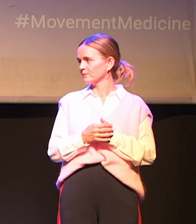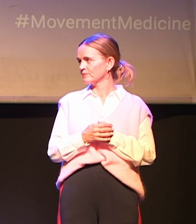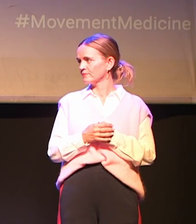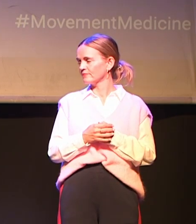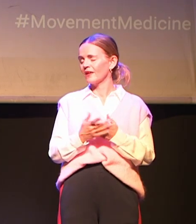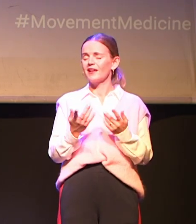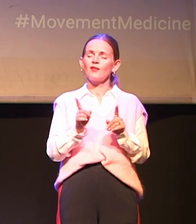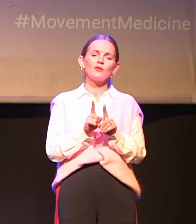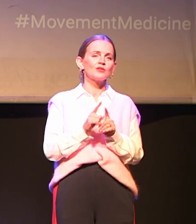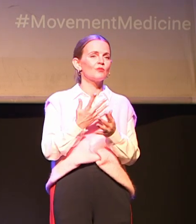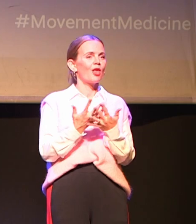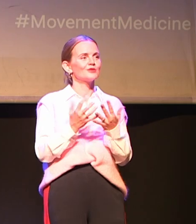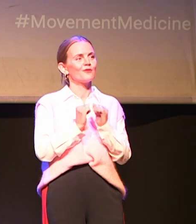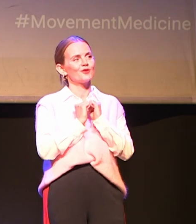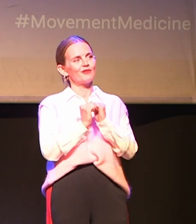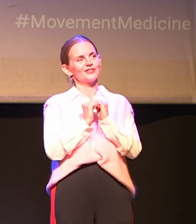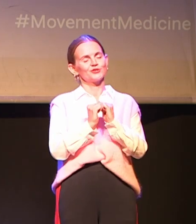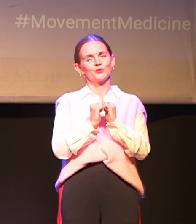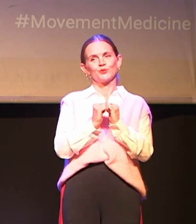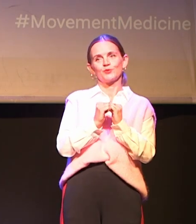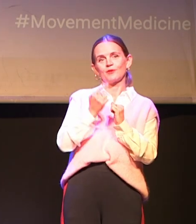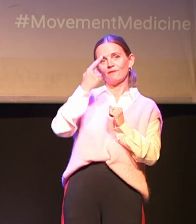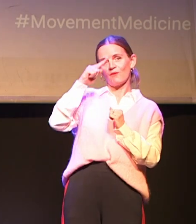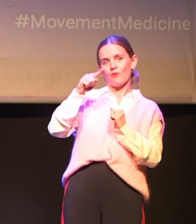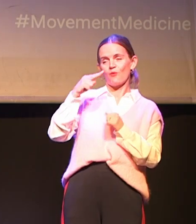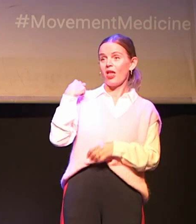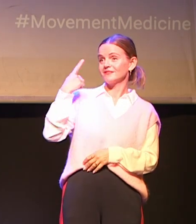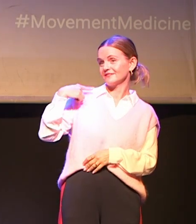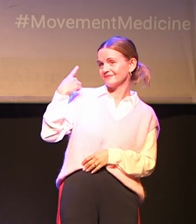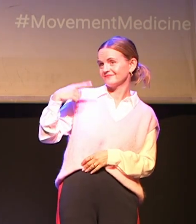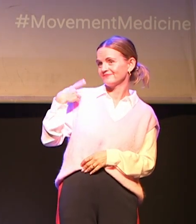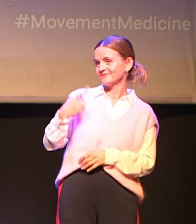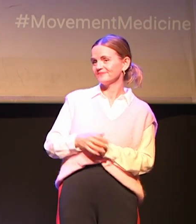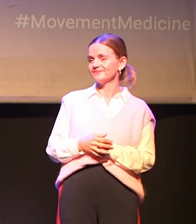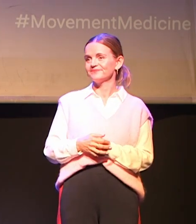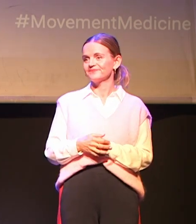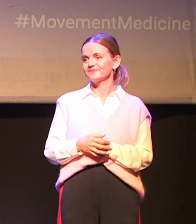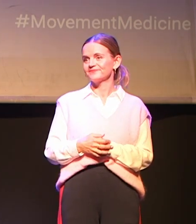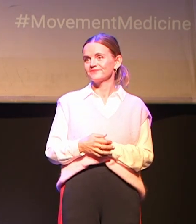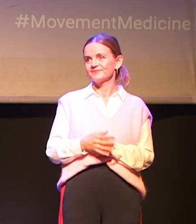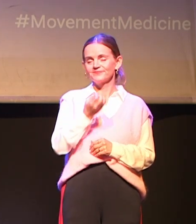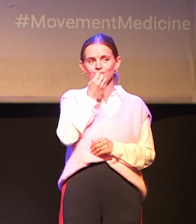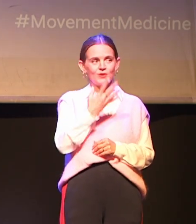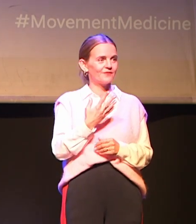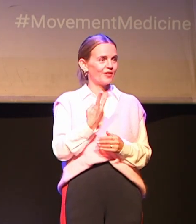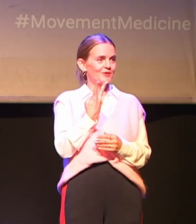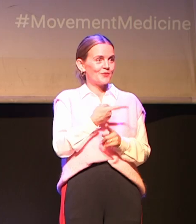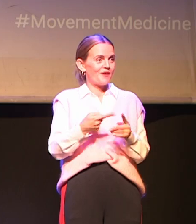lot of gratitude for London. This has been a wonderful 2.5